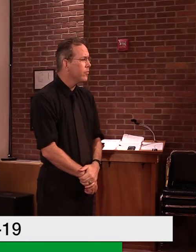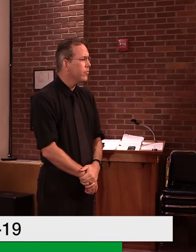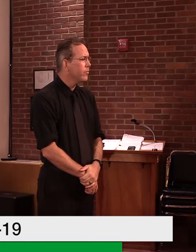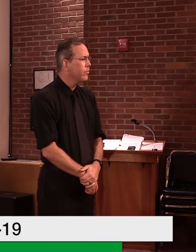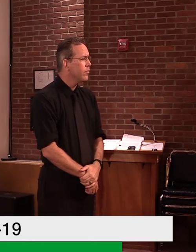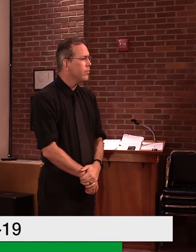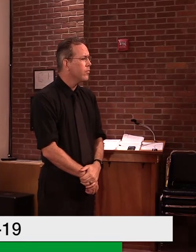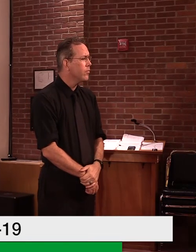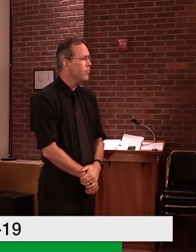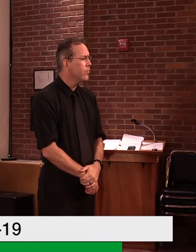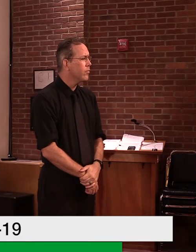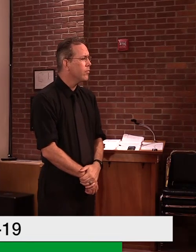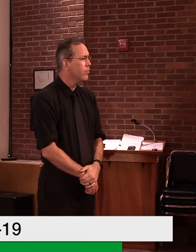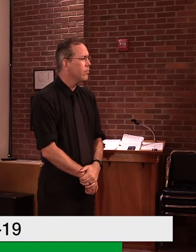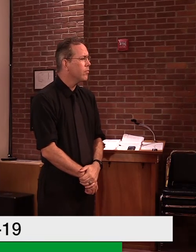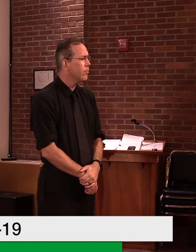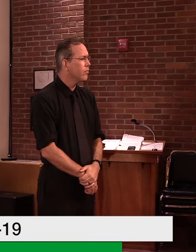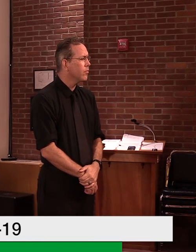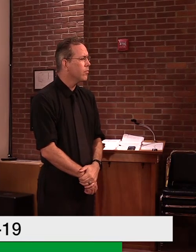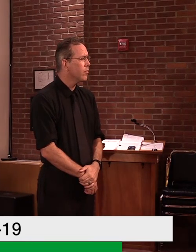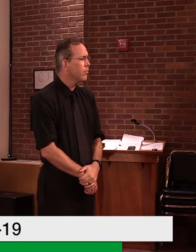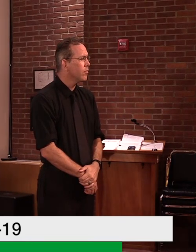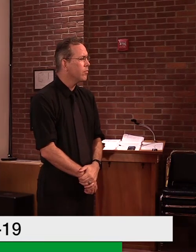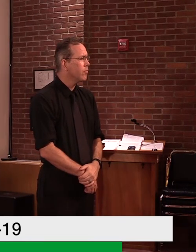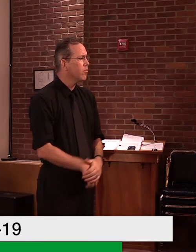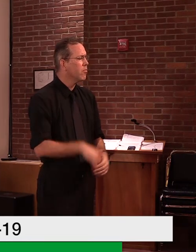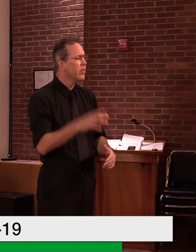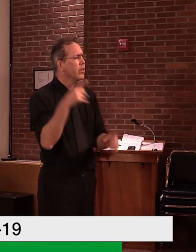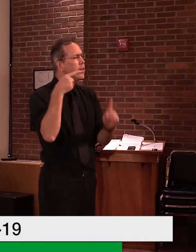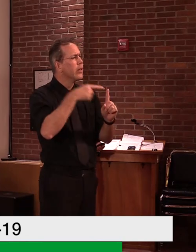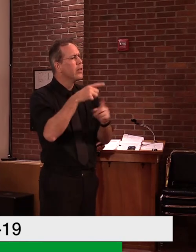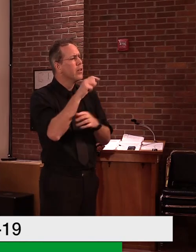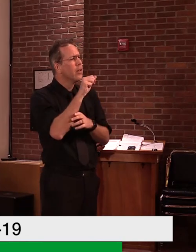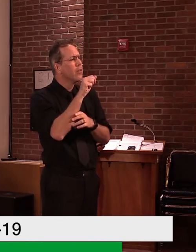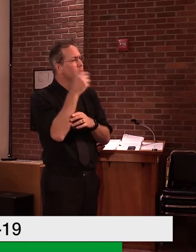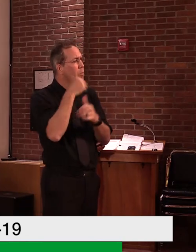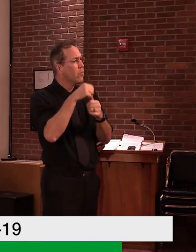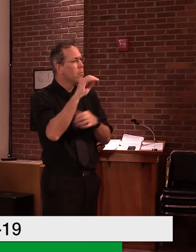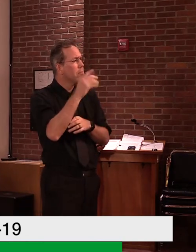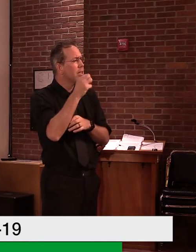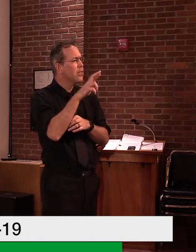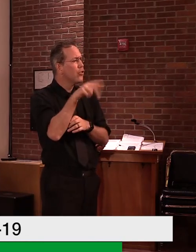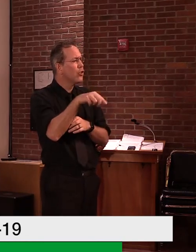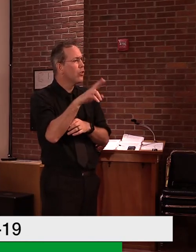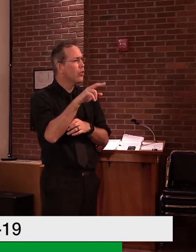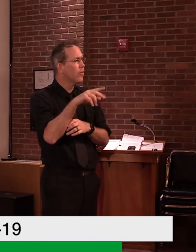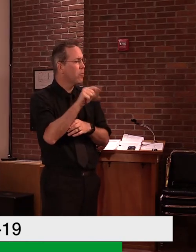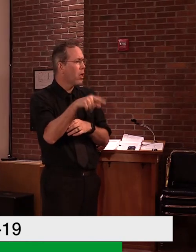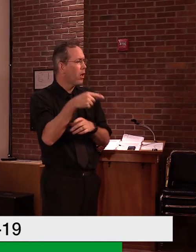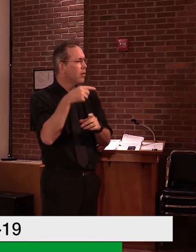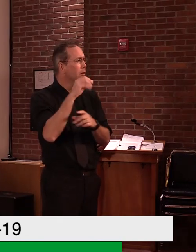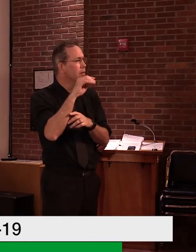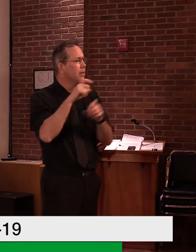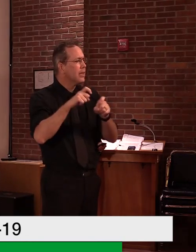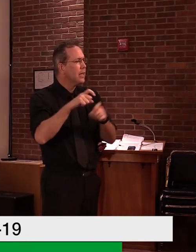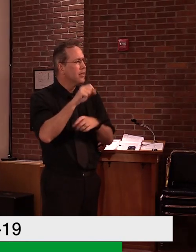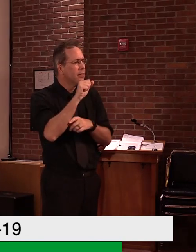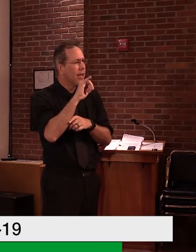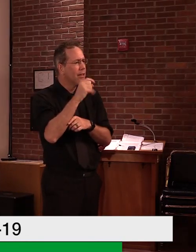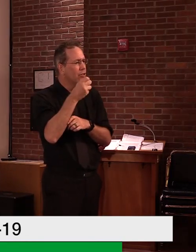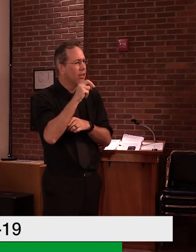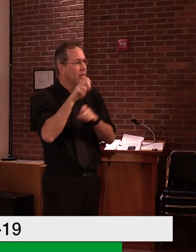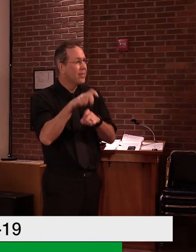our experience and the experience in Maine. Sure. I wish I could give you more information than I'm going to,